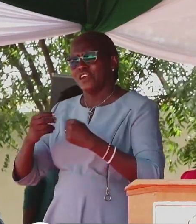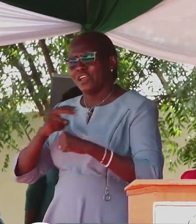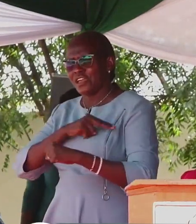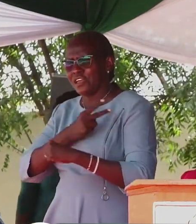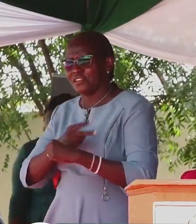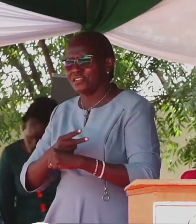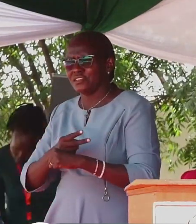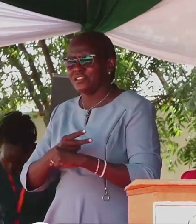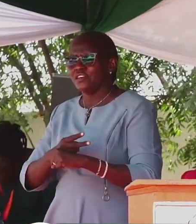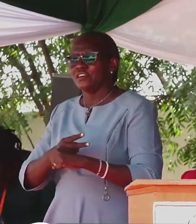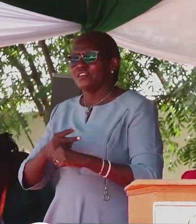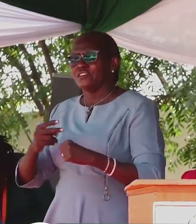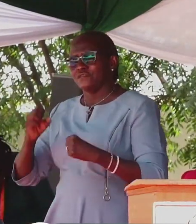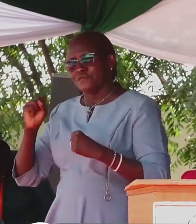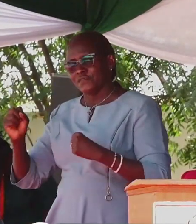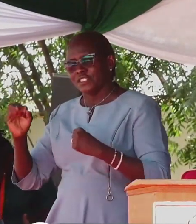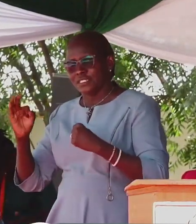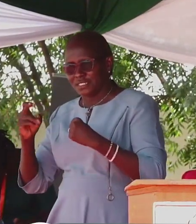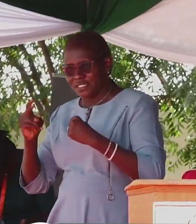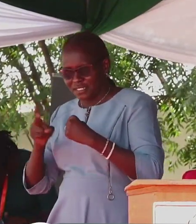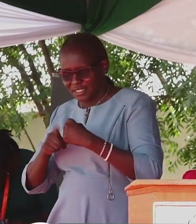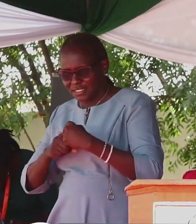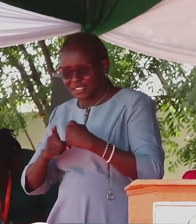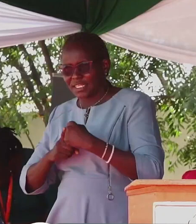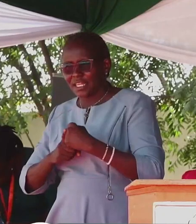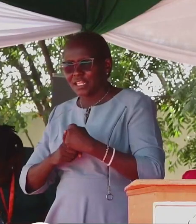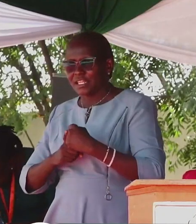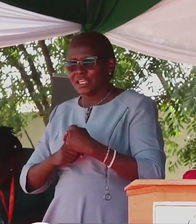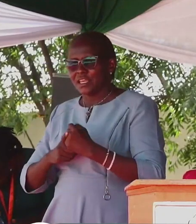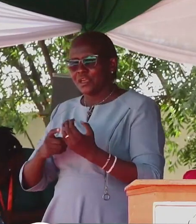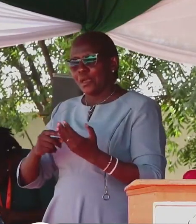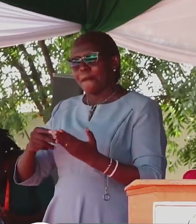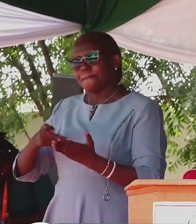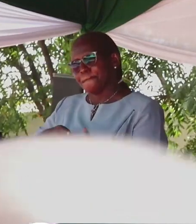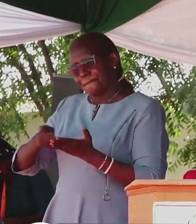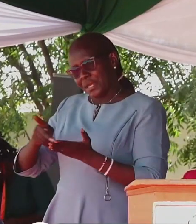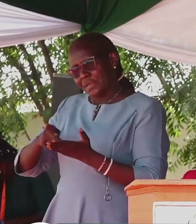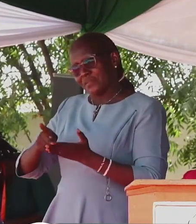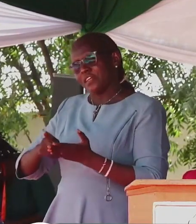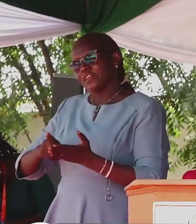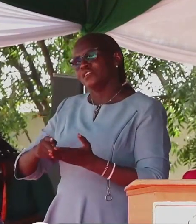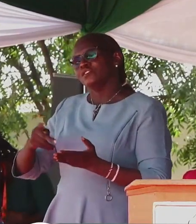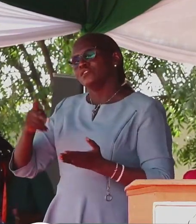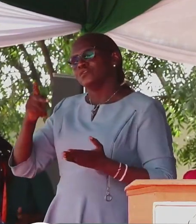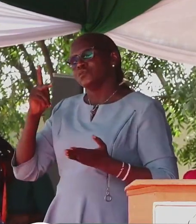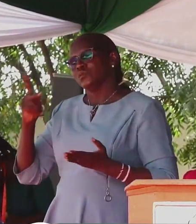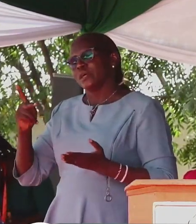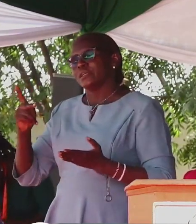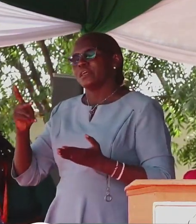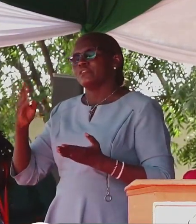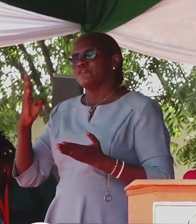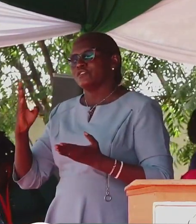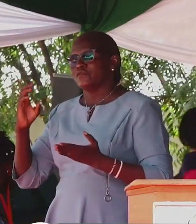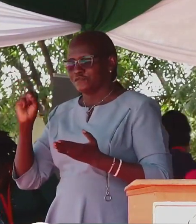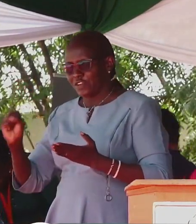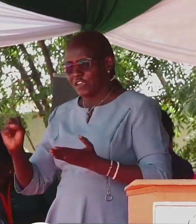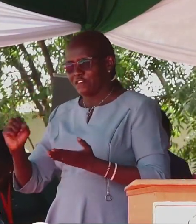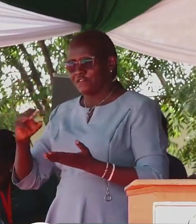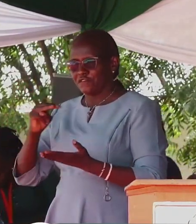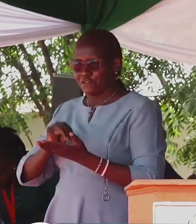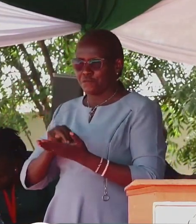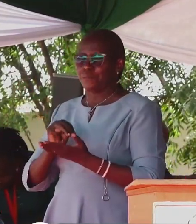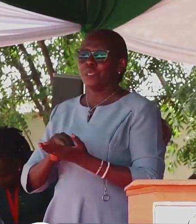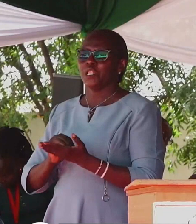of the funds in the Department of Education. In terms of salaries, that is around 245 million. In operations, we also have a big chunk, and